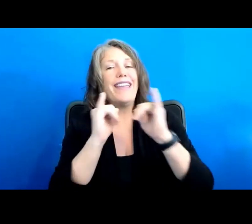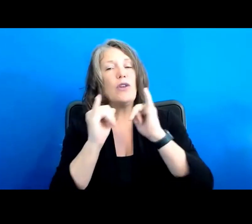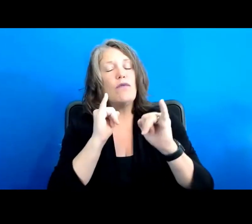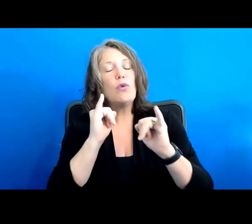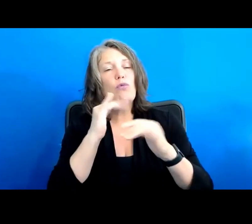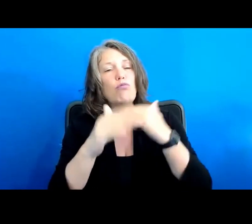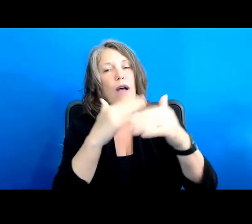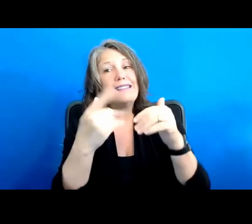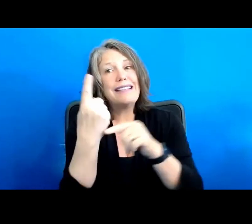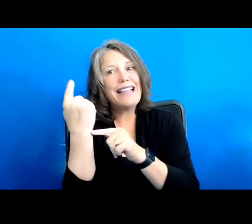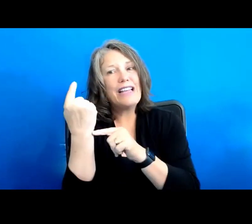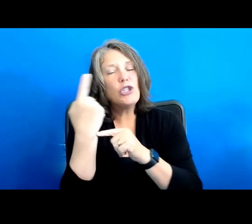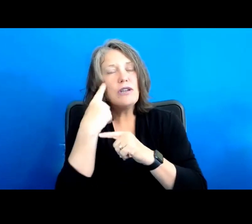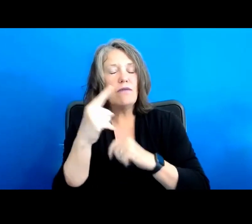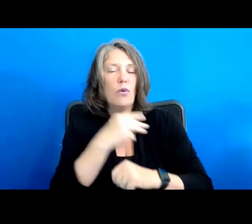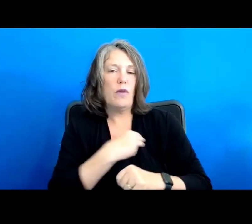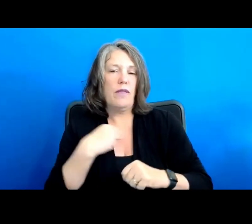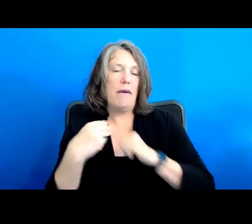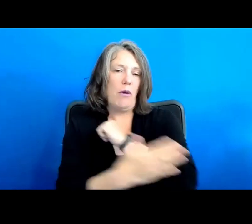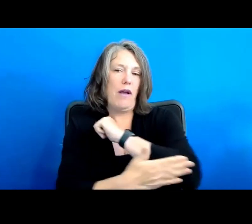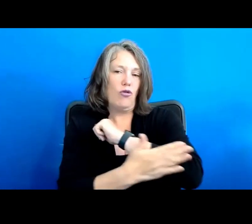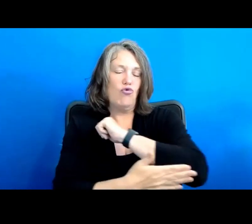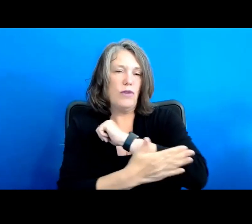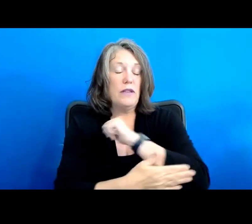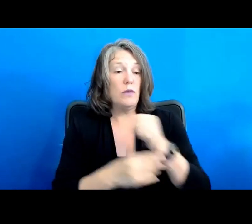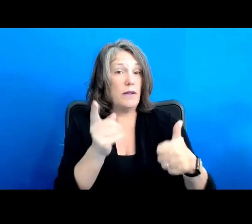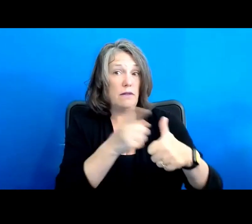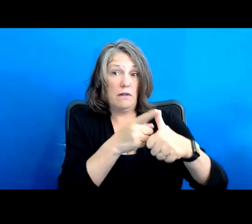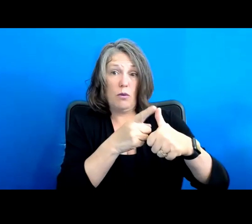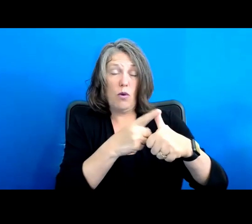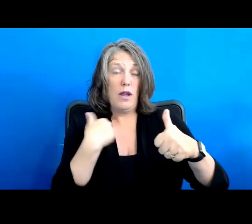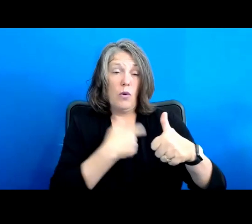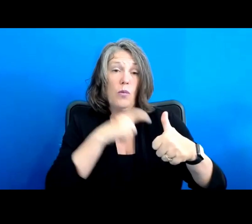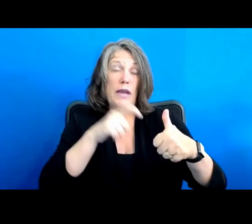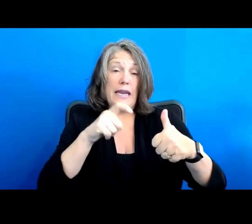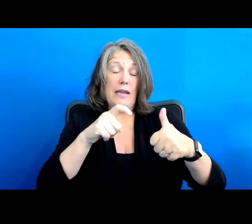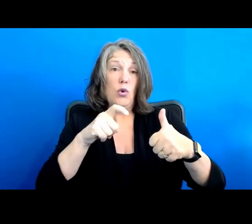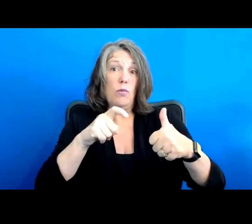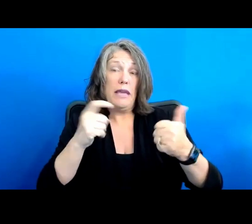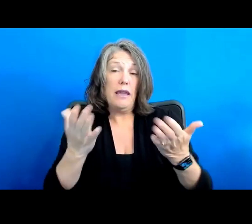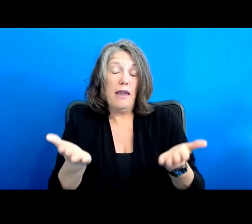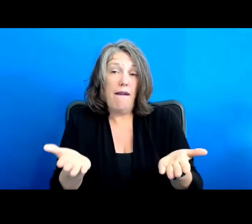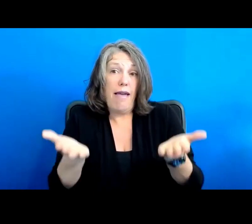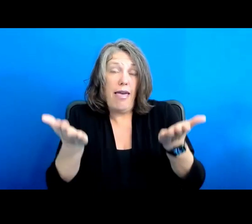process a year ago was, number 1, we have to be elevating